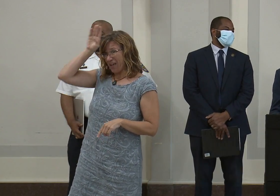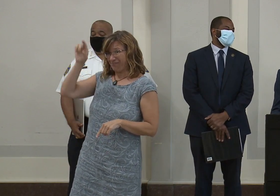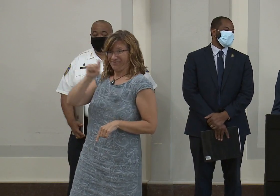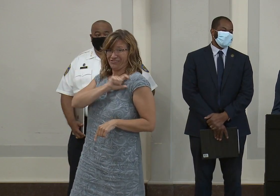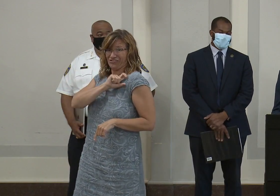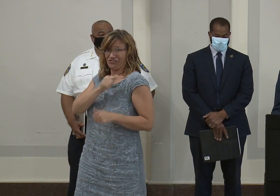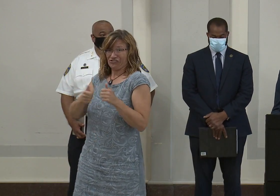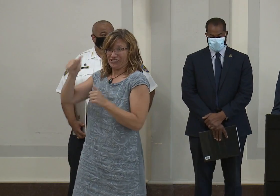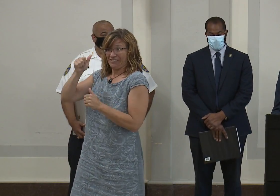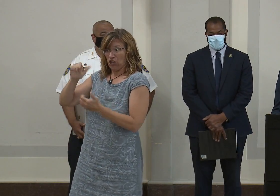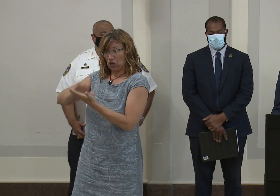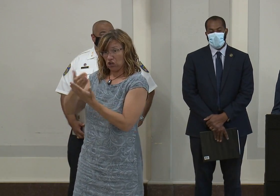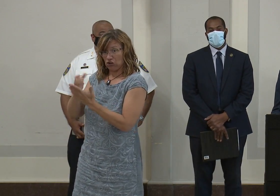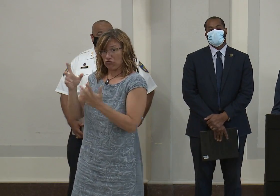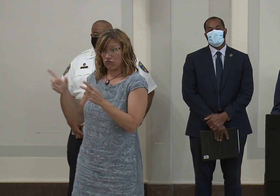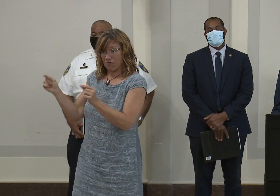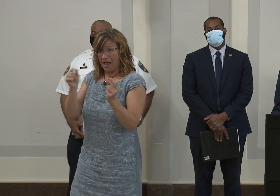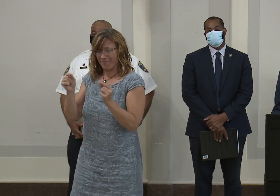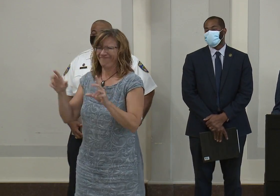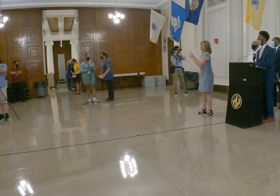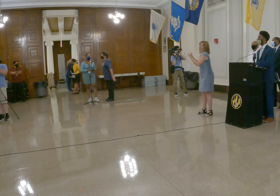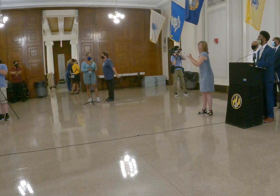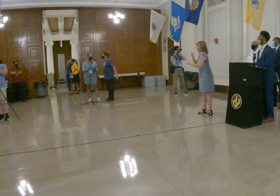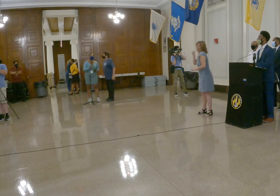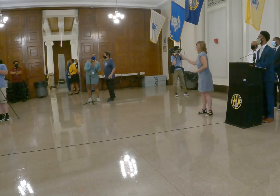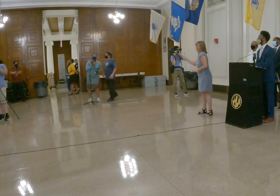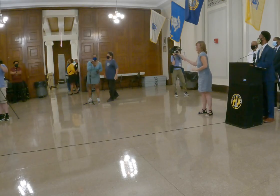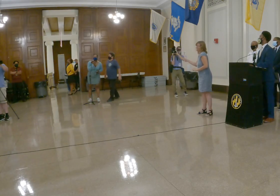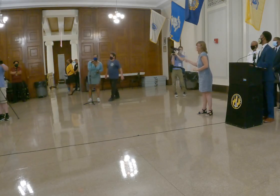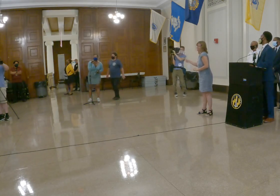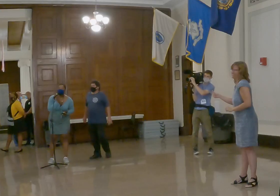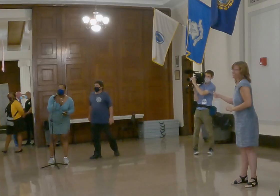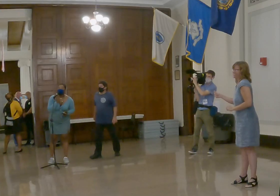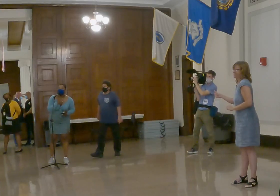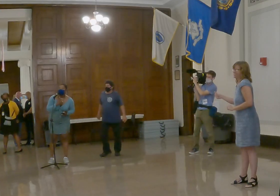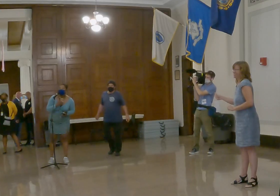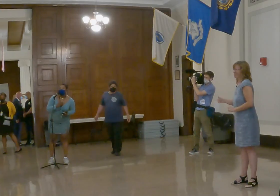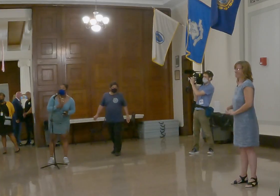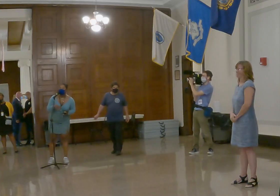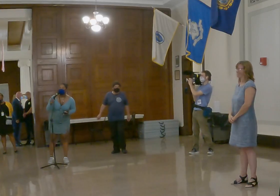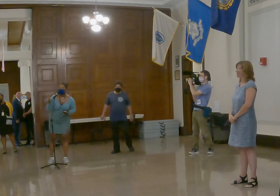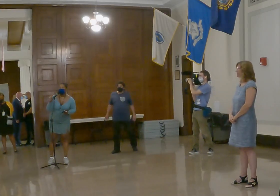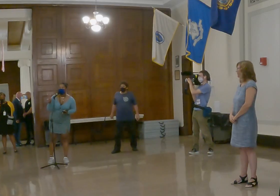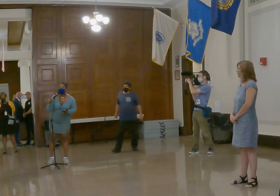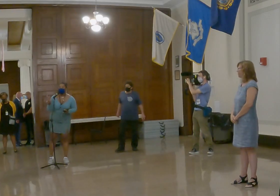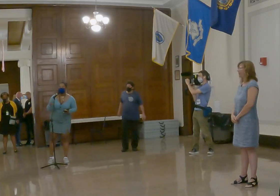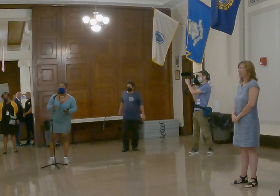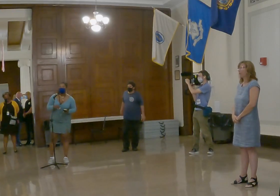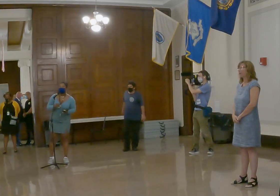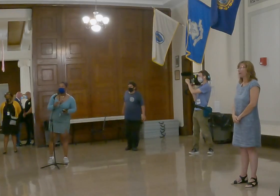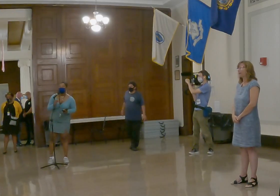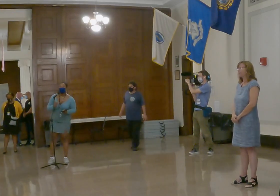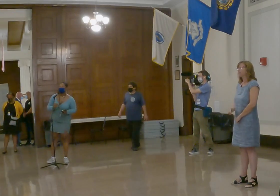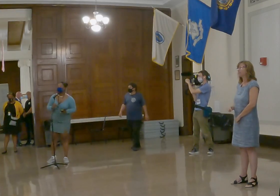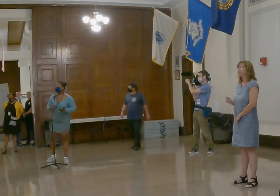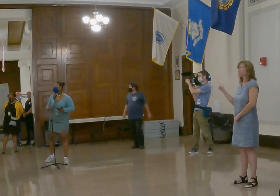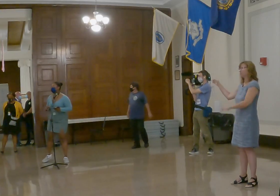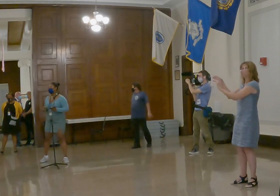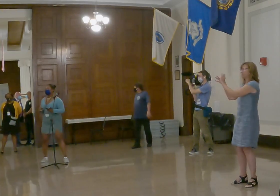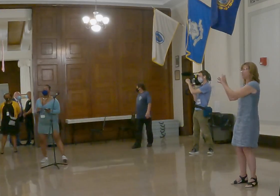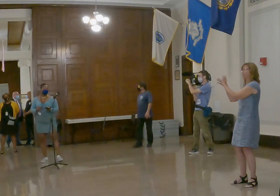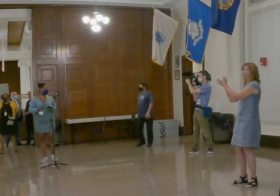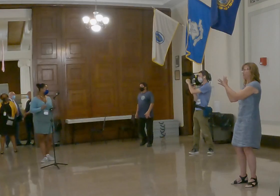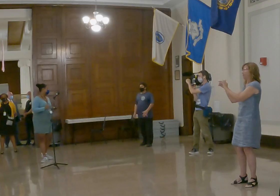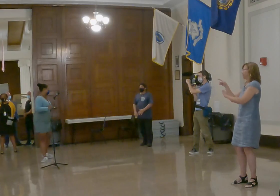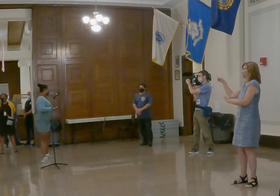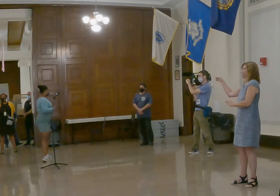first. With that, we'll take a few questions. For the sake of time, we're going to ask outlets to limit 2 questions per outlet.